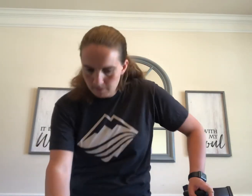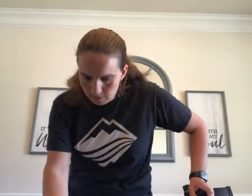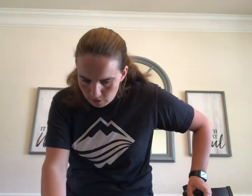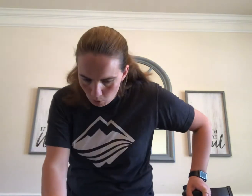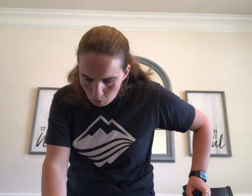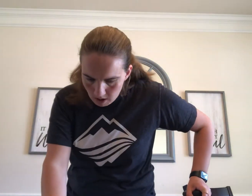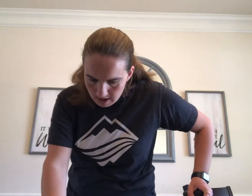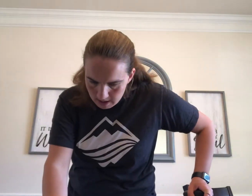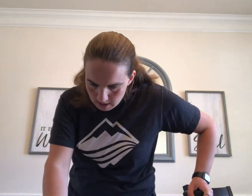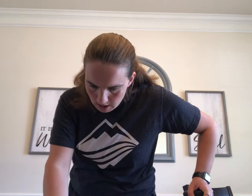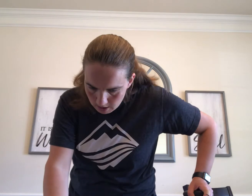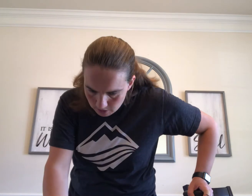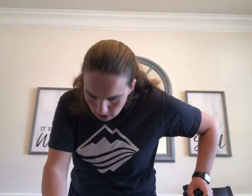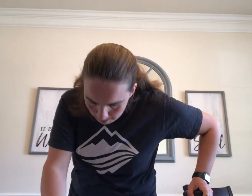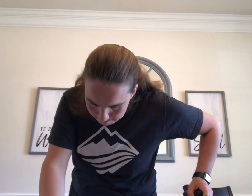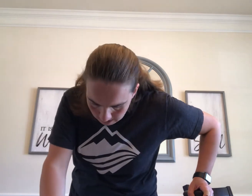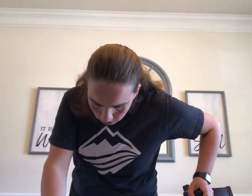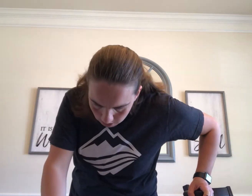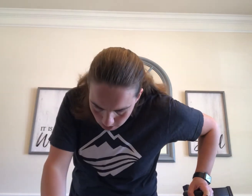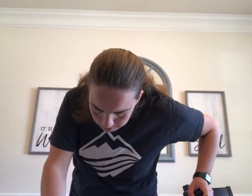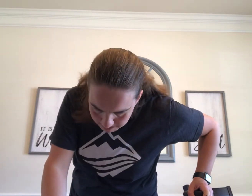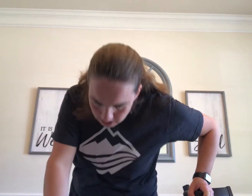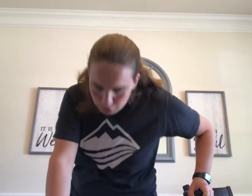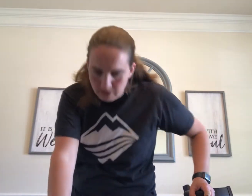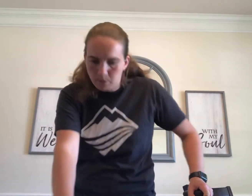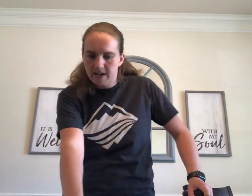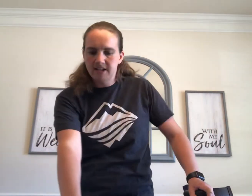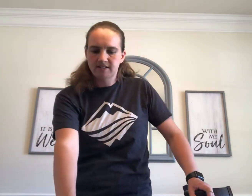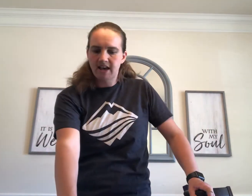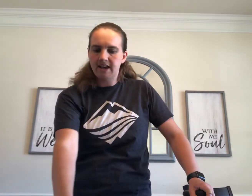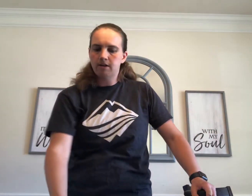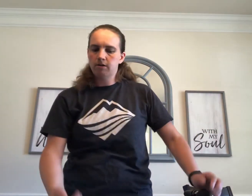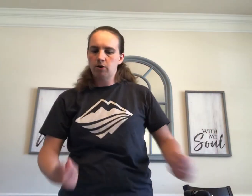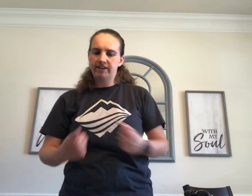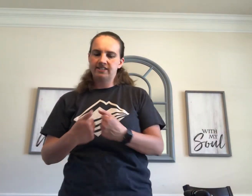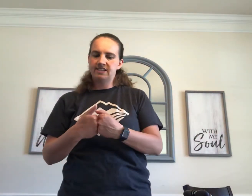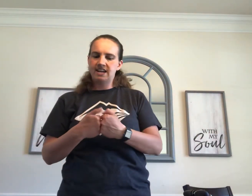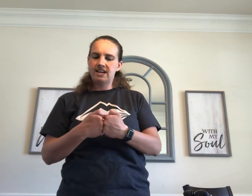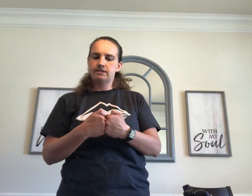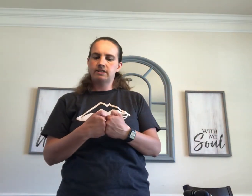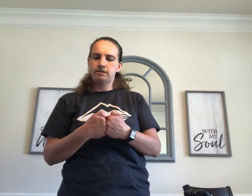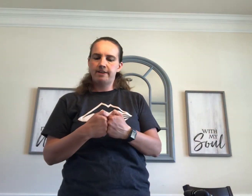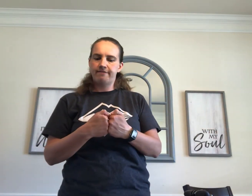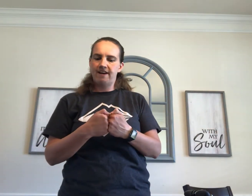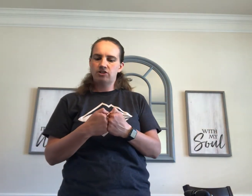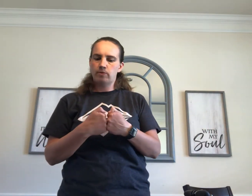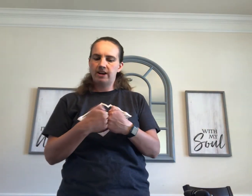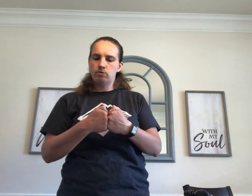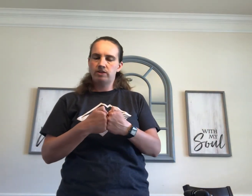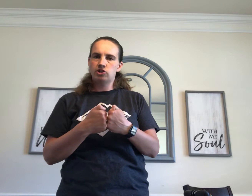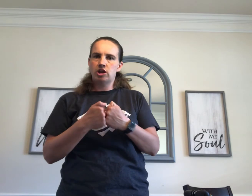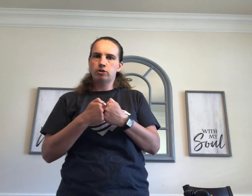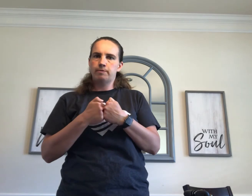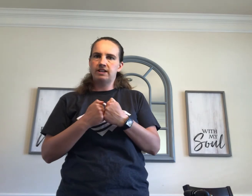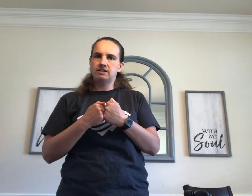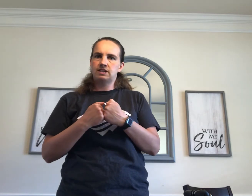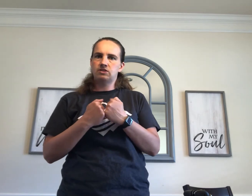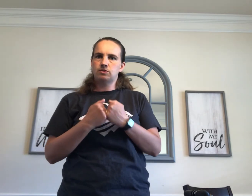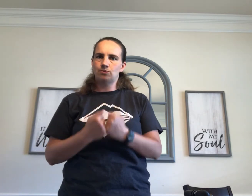The one top middle on page 320 is like going steady. It says to be infatuated with each other, but it's really